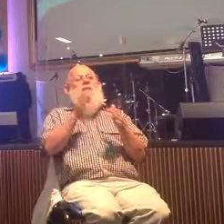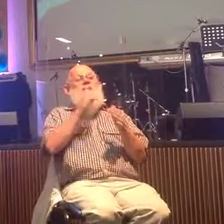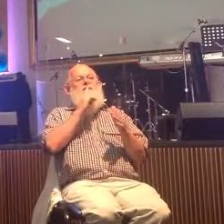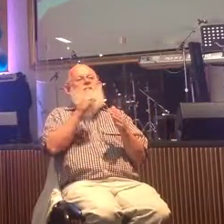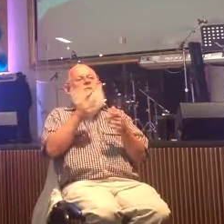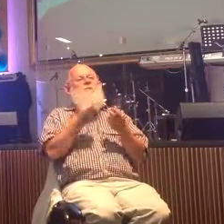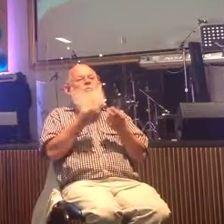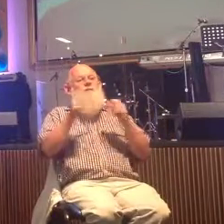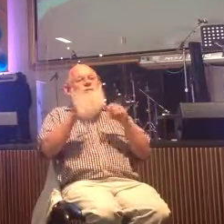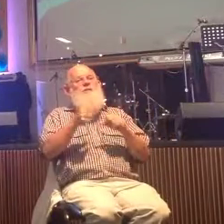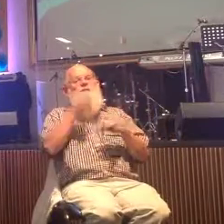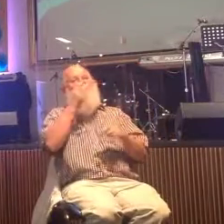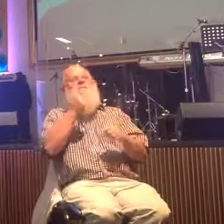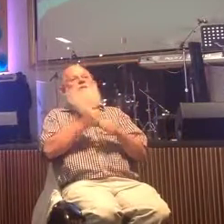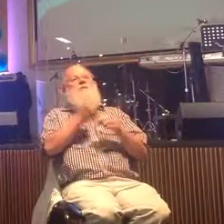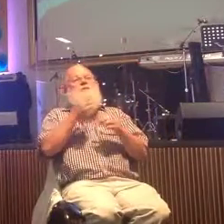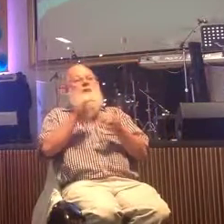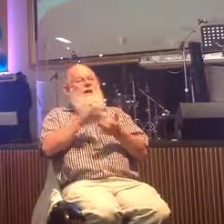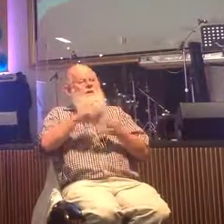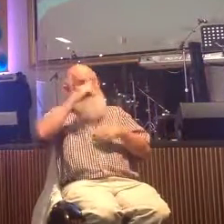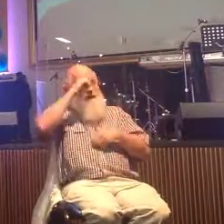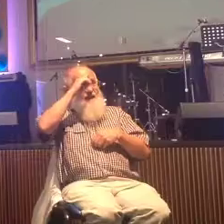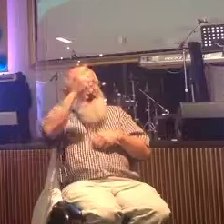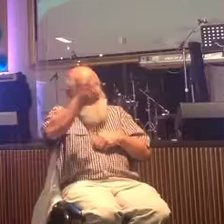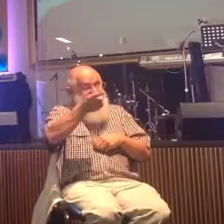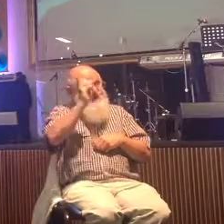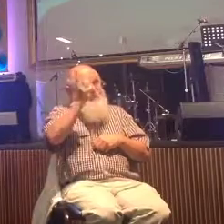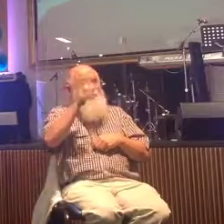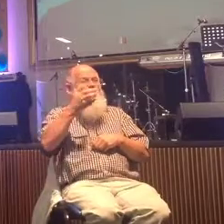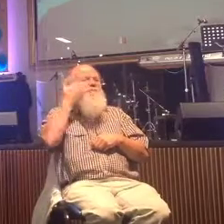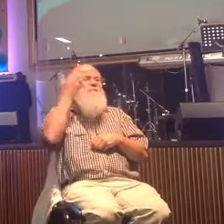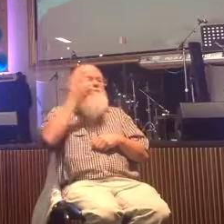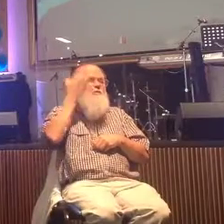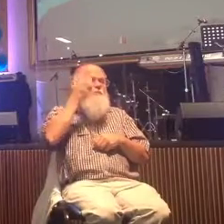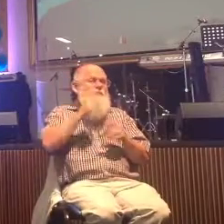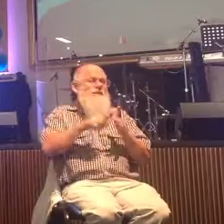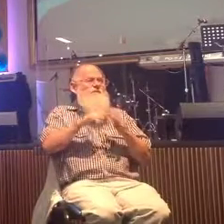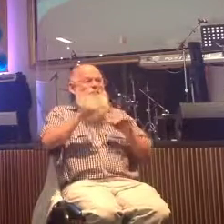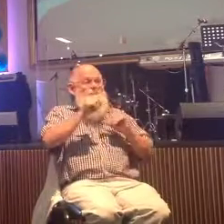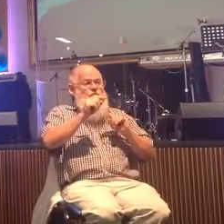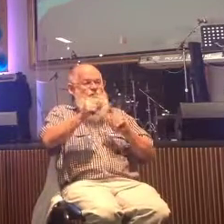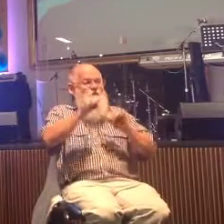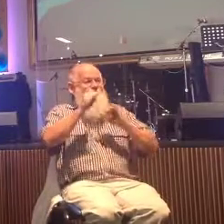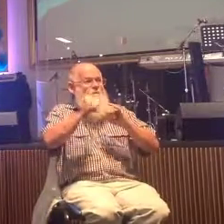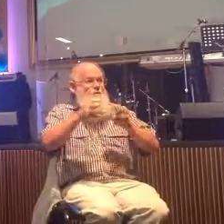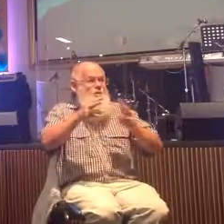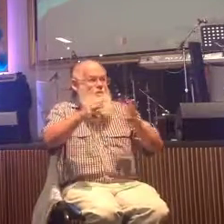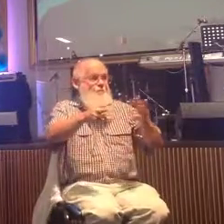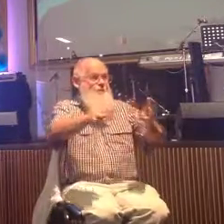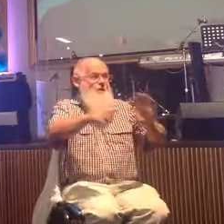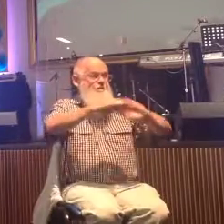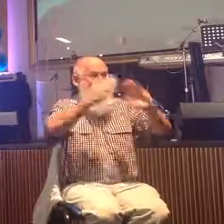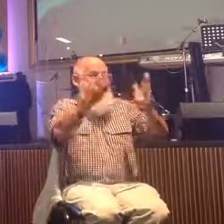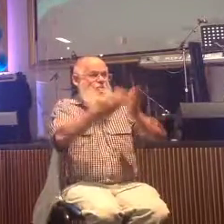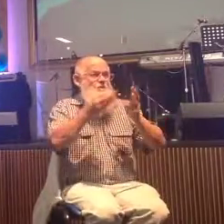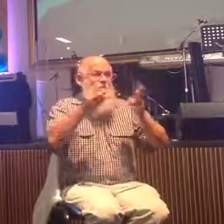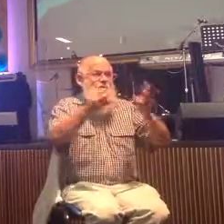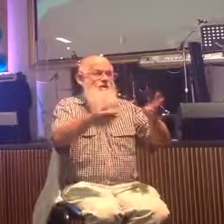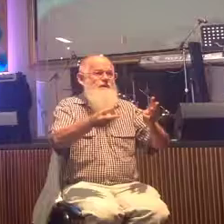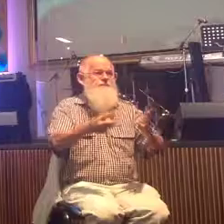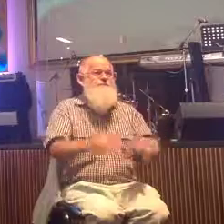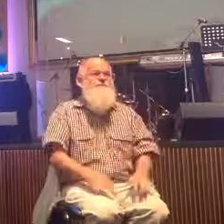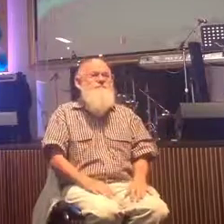me that revelation. And God really is giving us that revelation from this passage. That's the end result. This guy, whether he was Jewish or not,